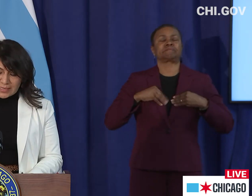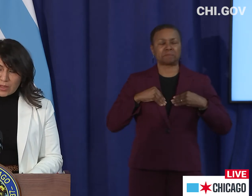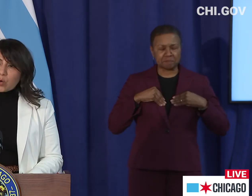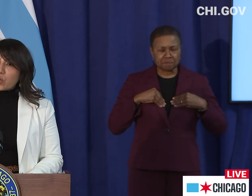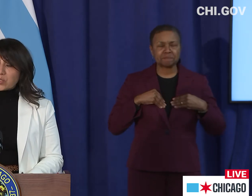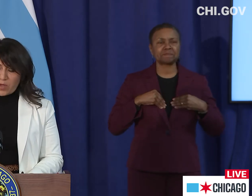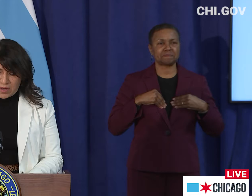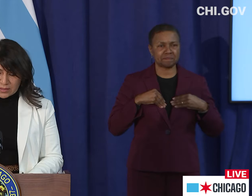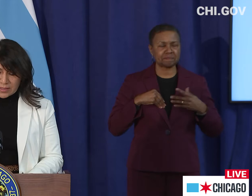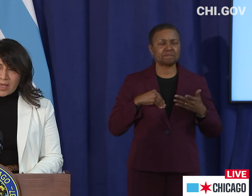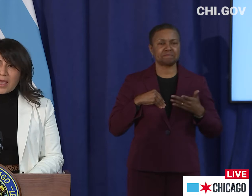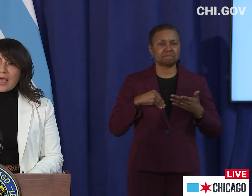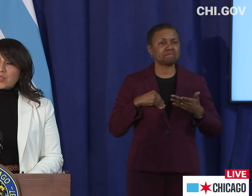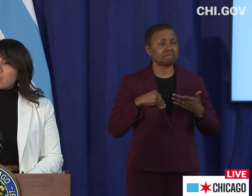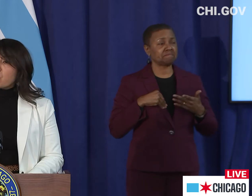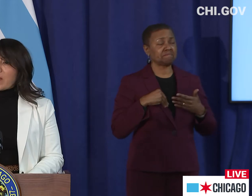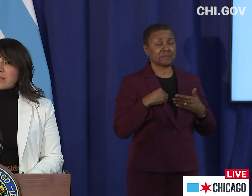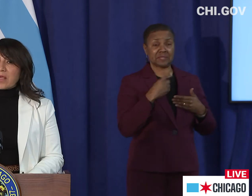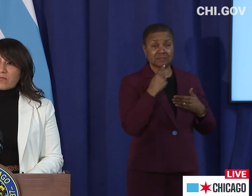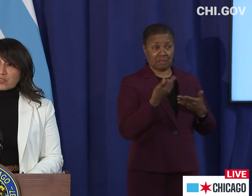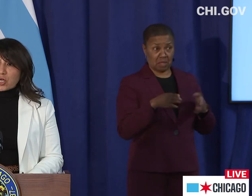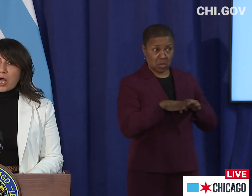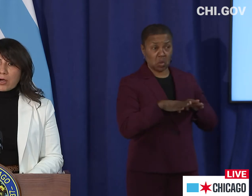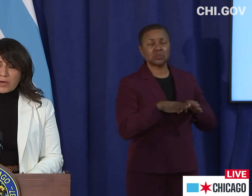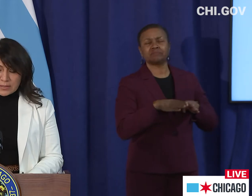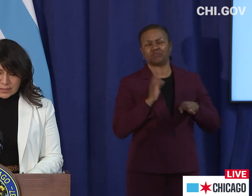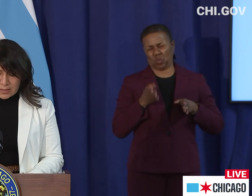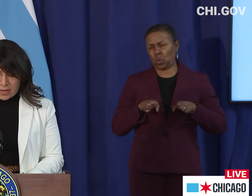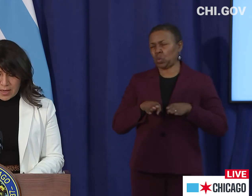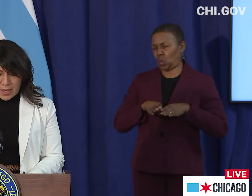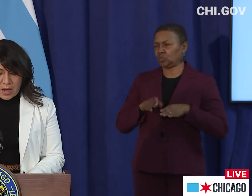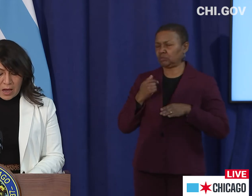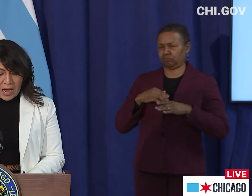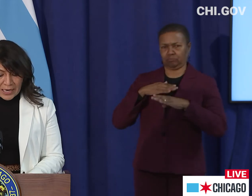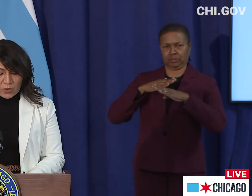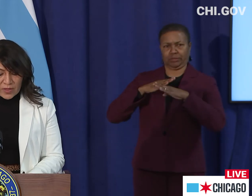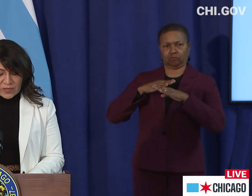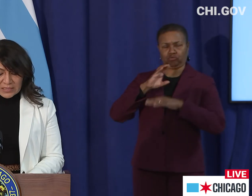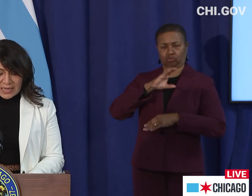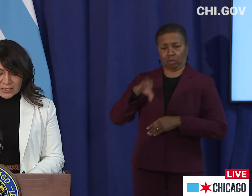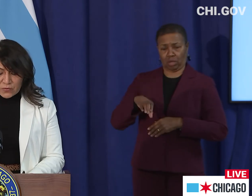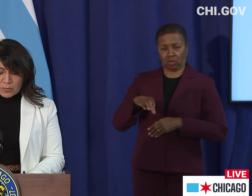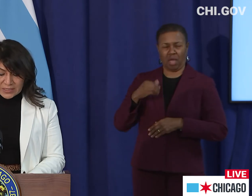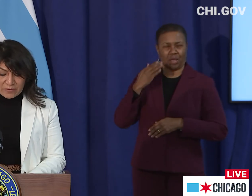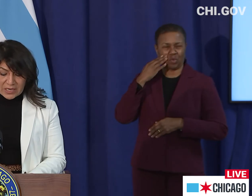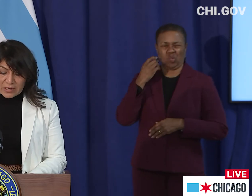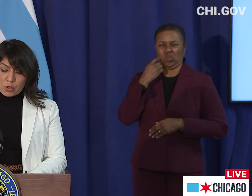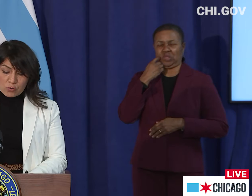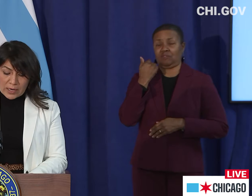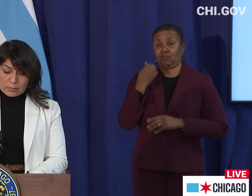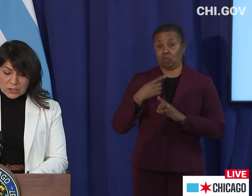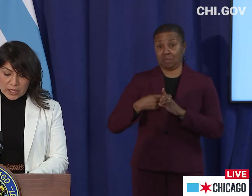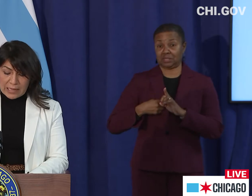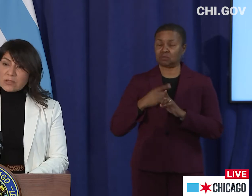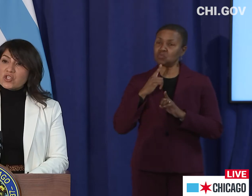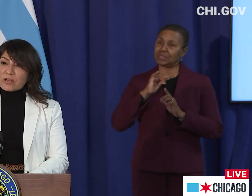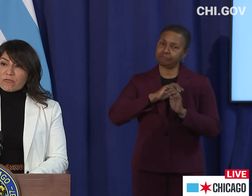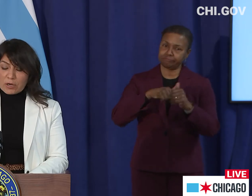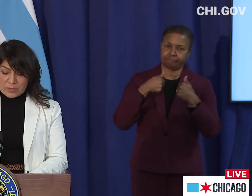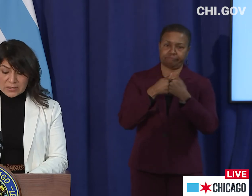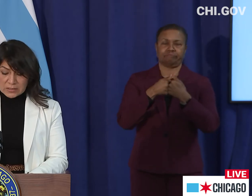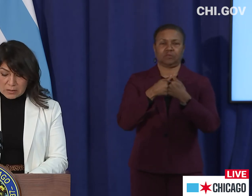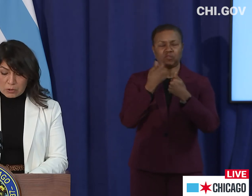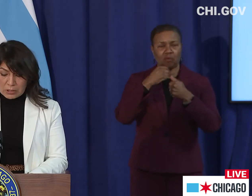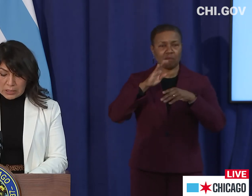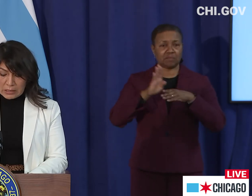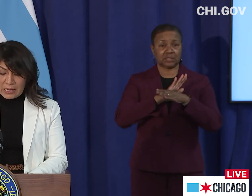continued to stay the course with us and do the right thing for Chicagoans. I know that these last few months have been incredibly challenging for